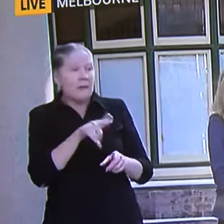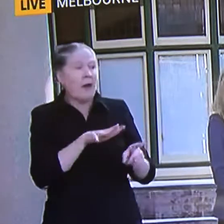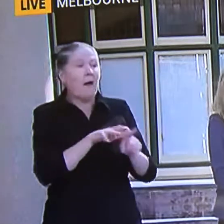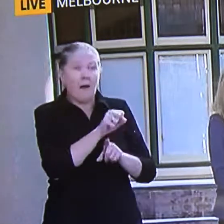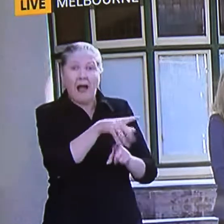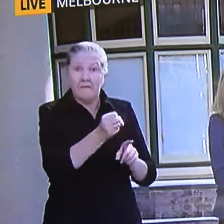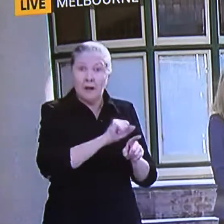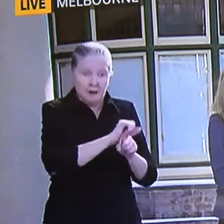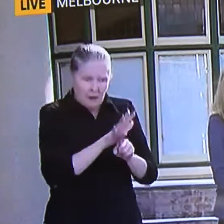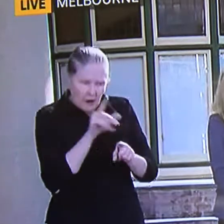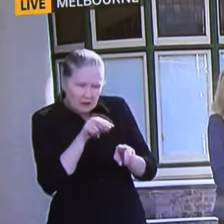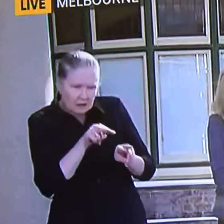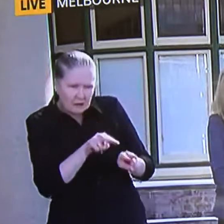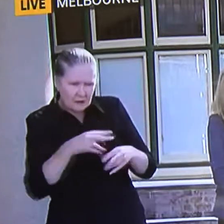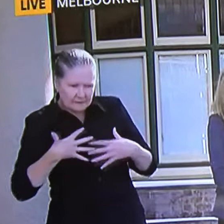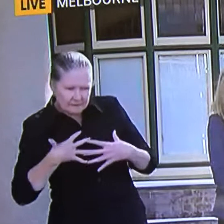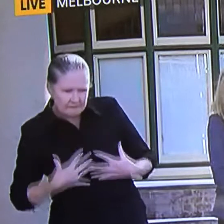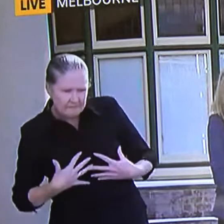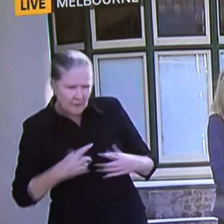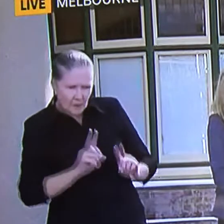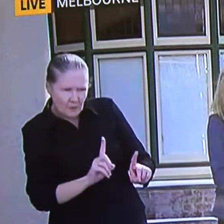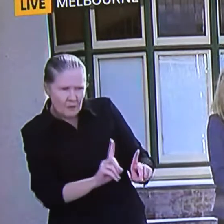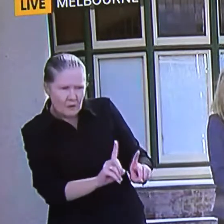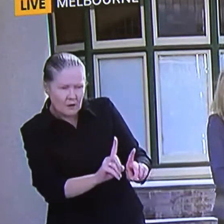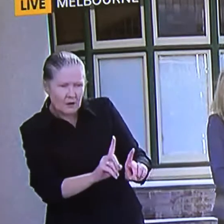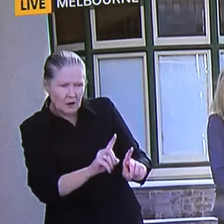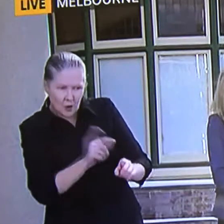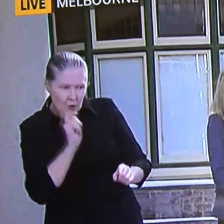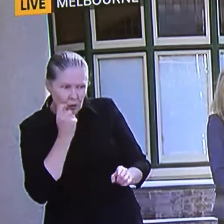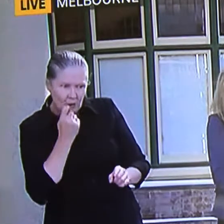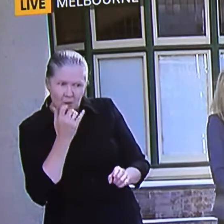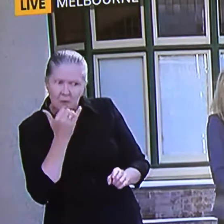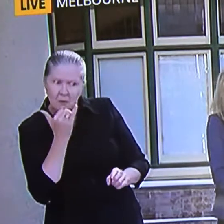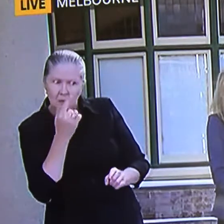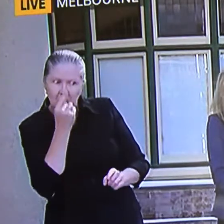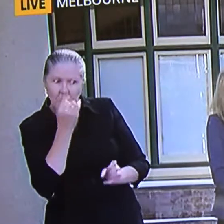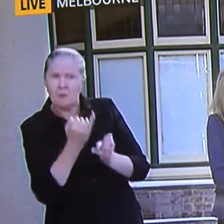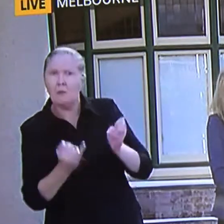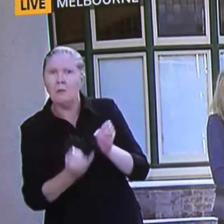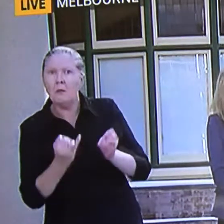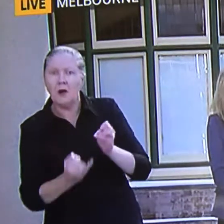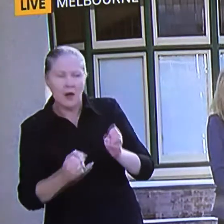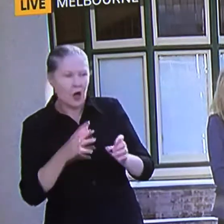coronavirus may then proceed to critical conditions. And if they have that early